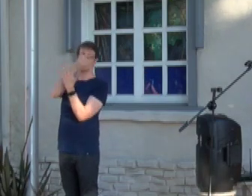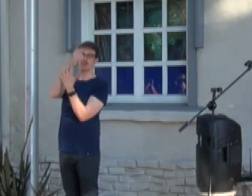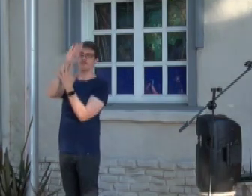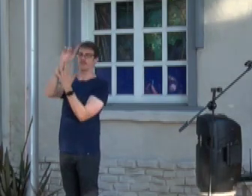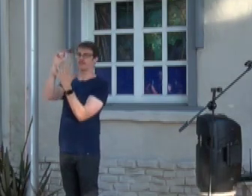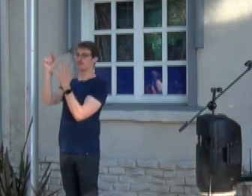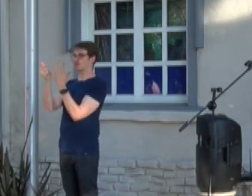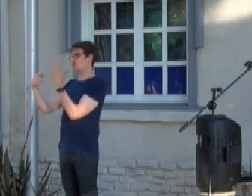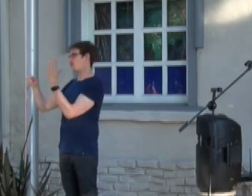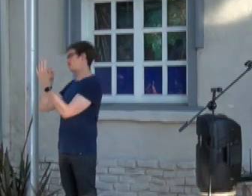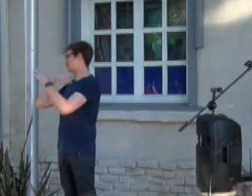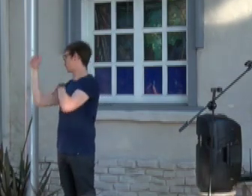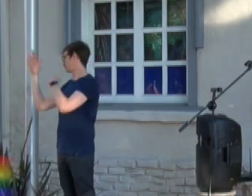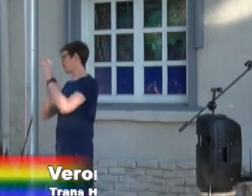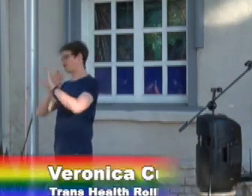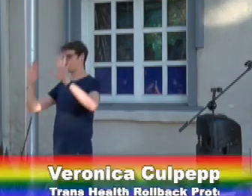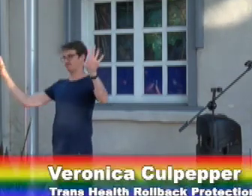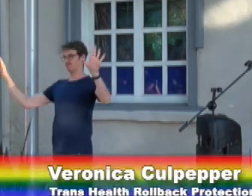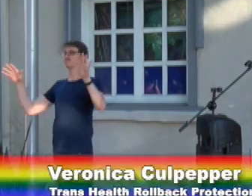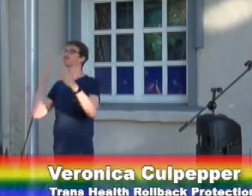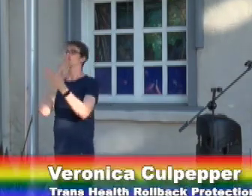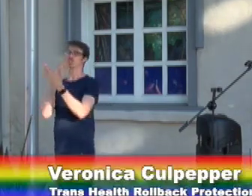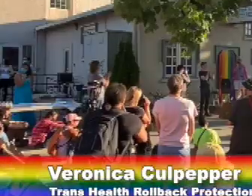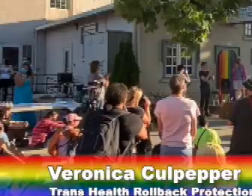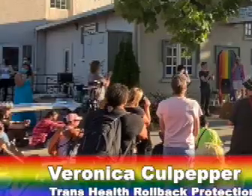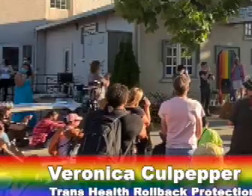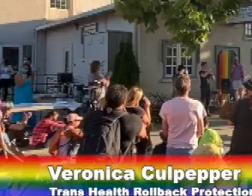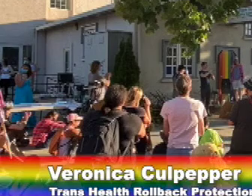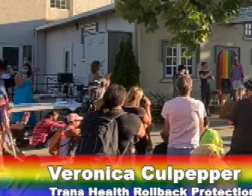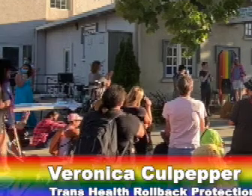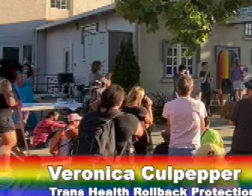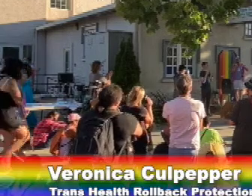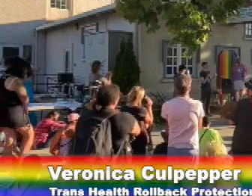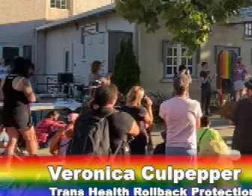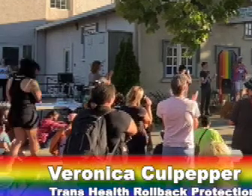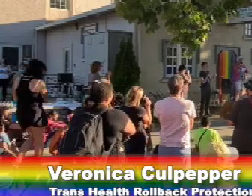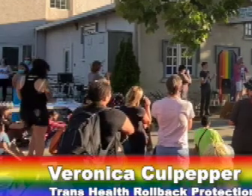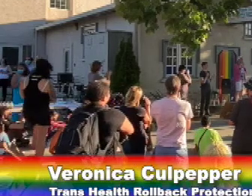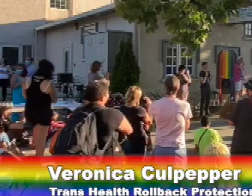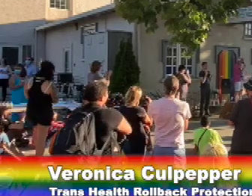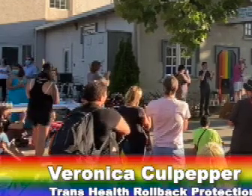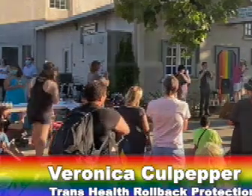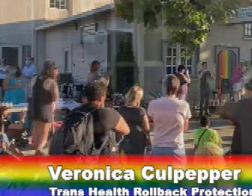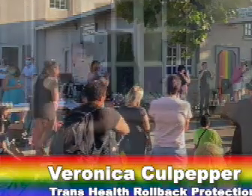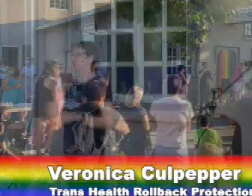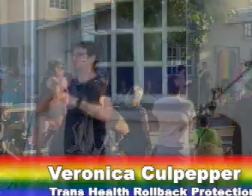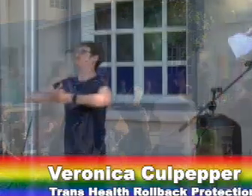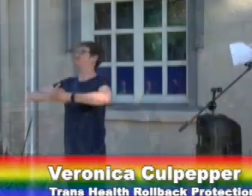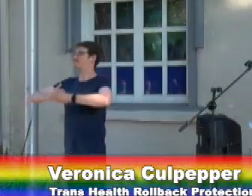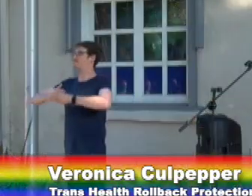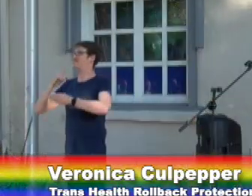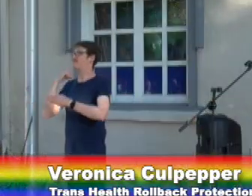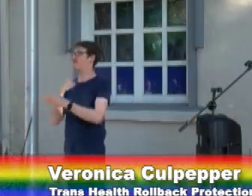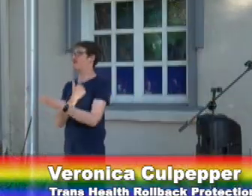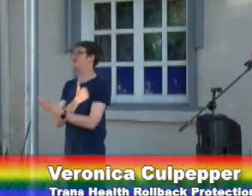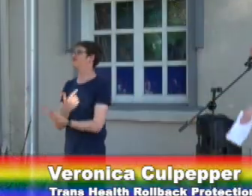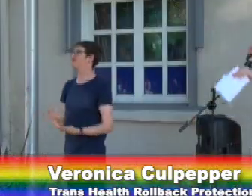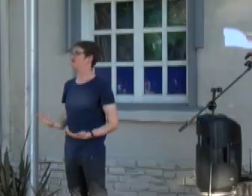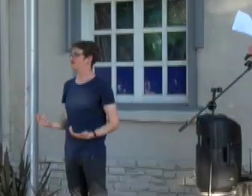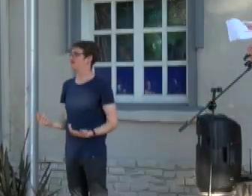LGBTQ+. It was a good day. I cried, I wept.